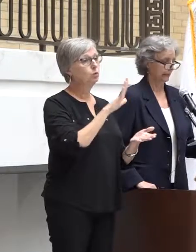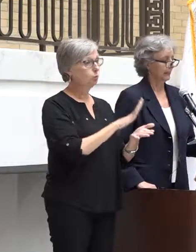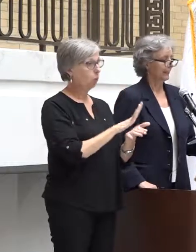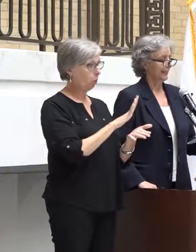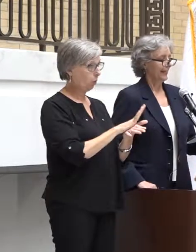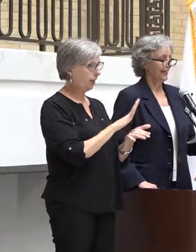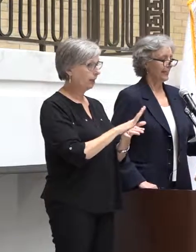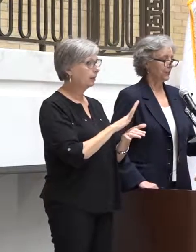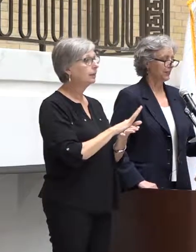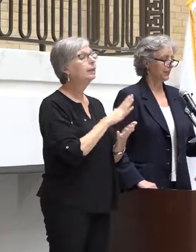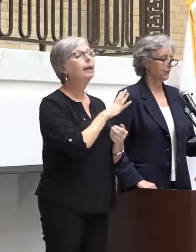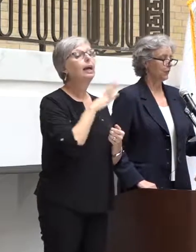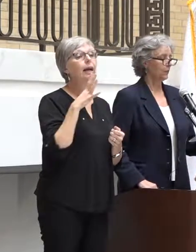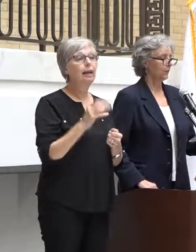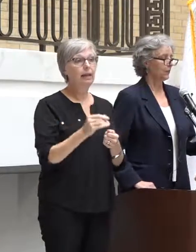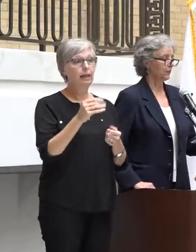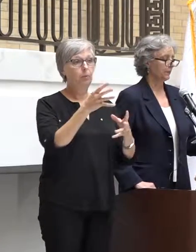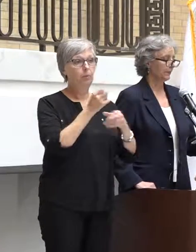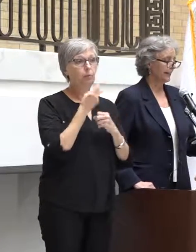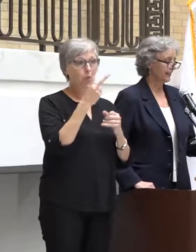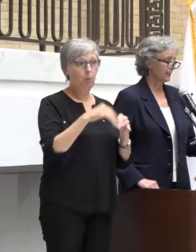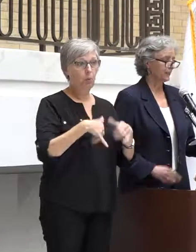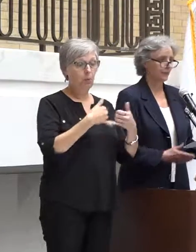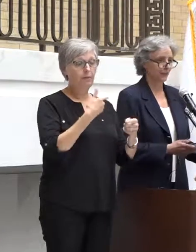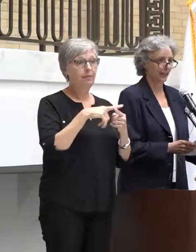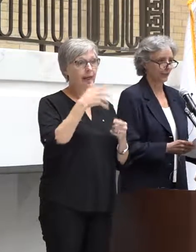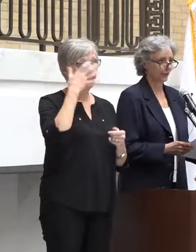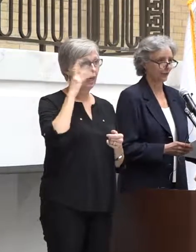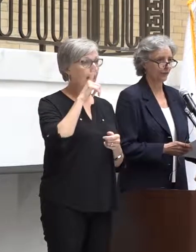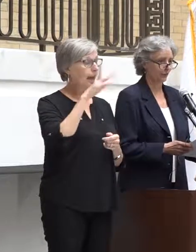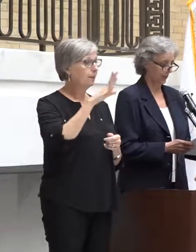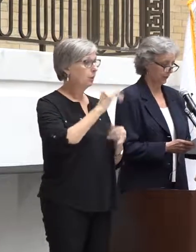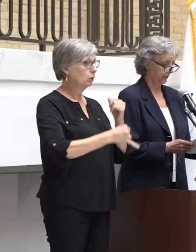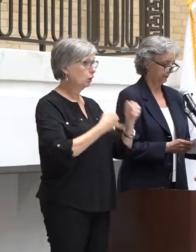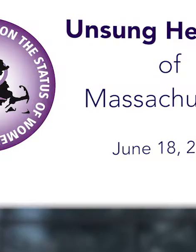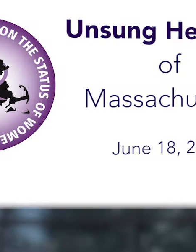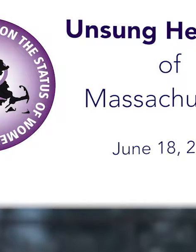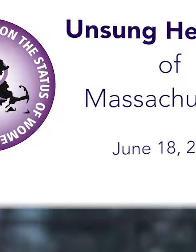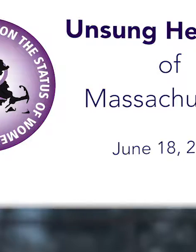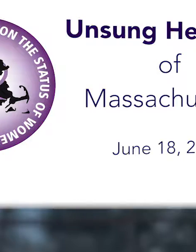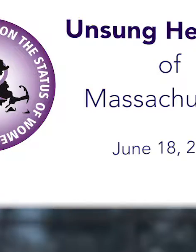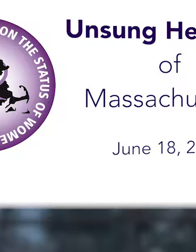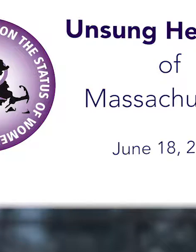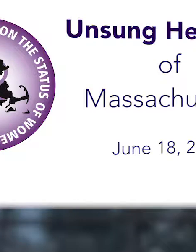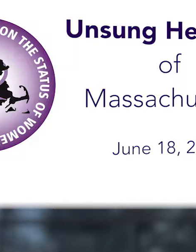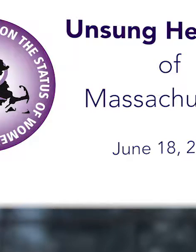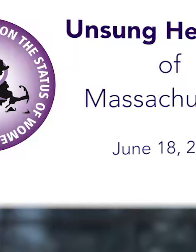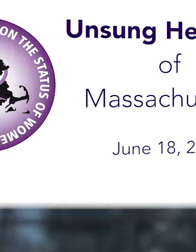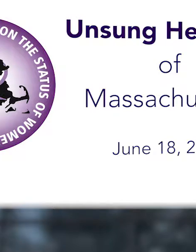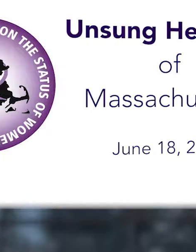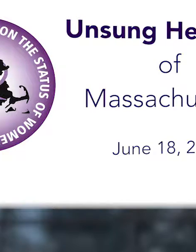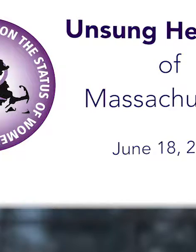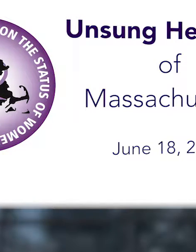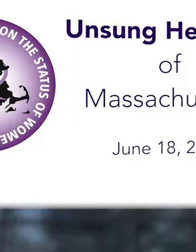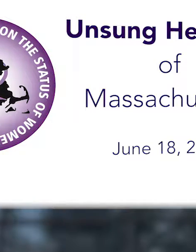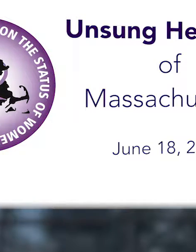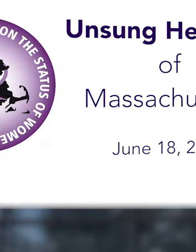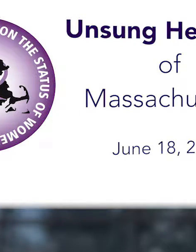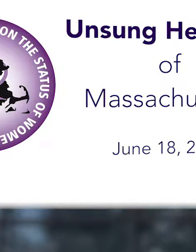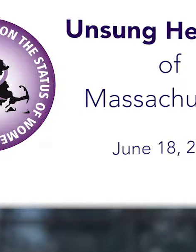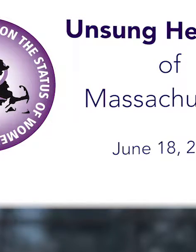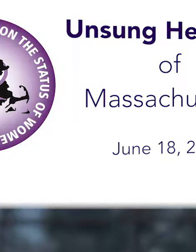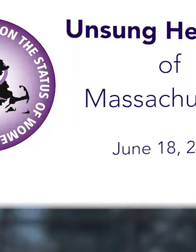Mindless School, and has received 2 awards from the Lions Club International Foundation. We want to congratulate Ellie Torelli on